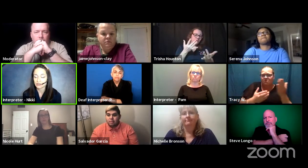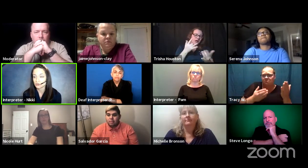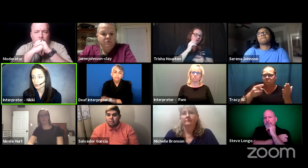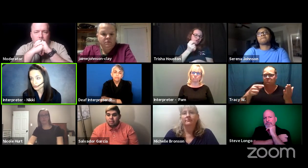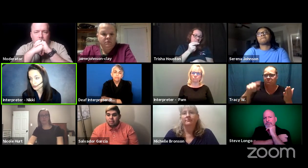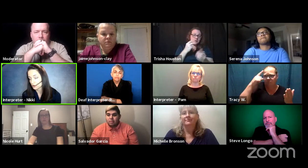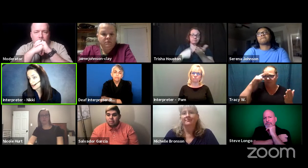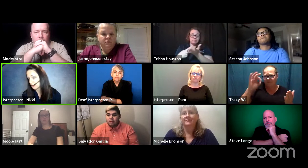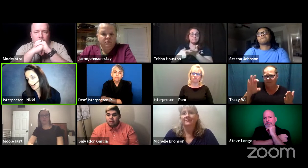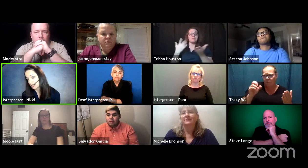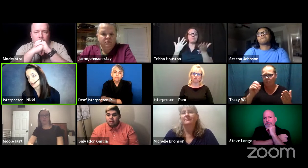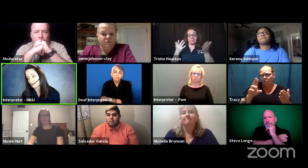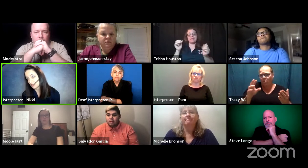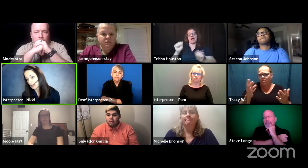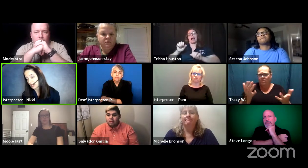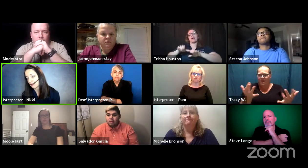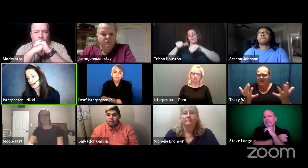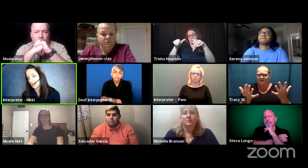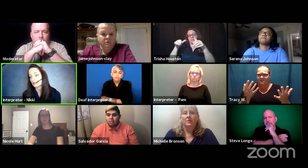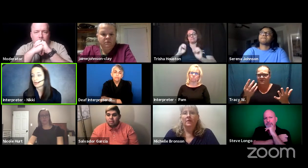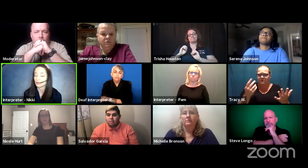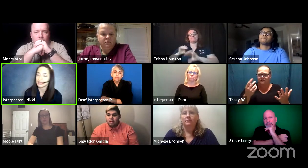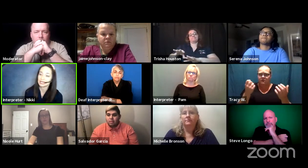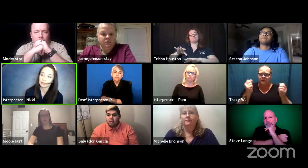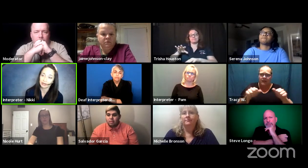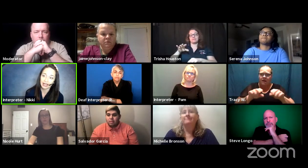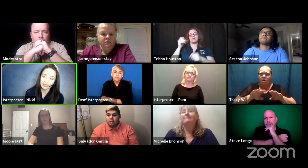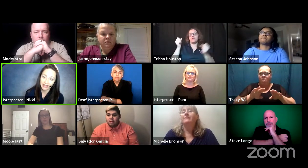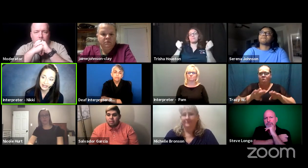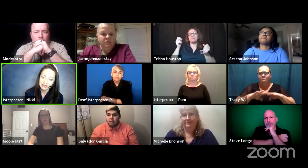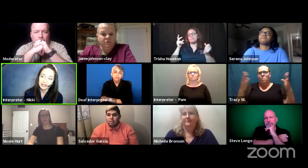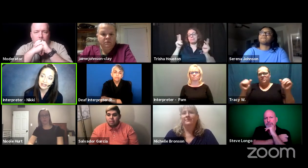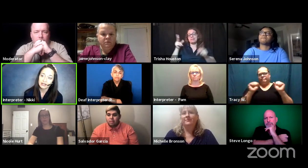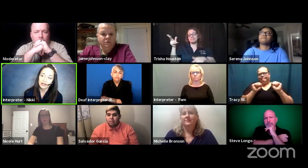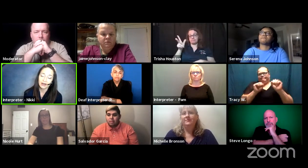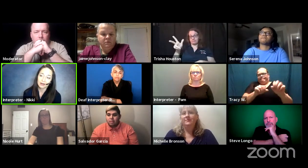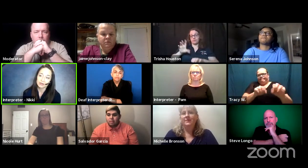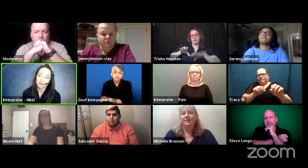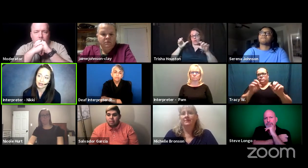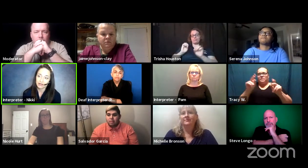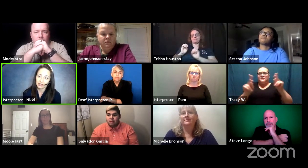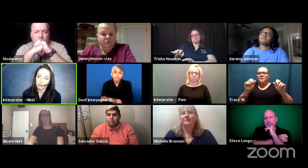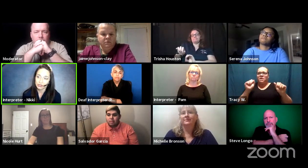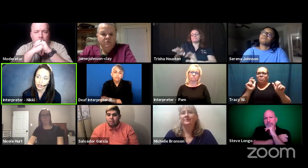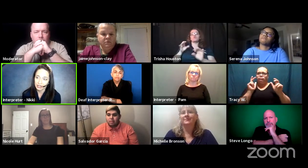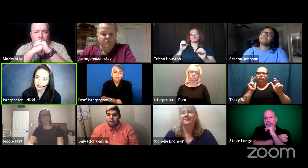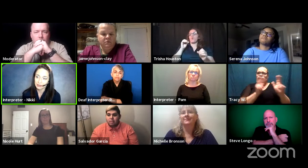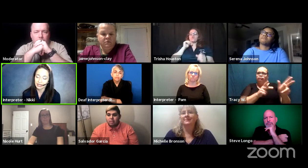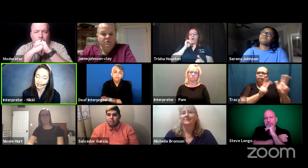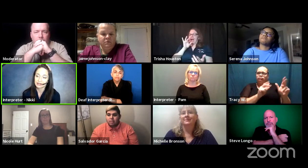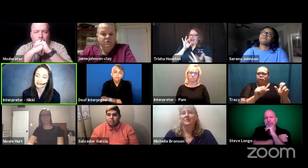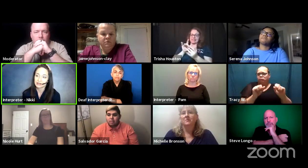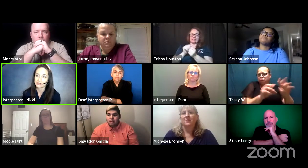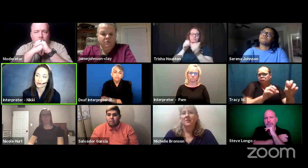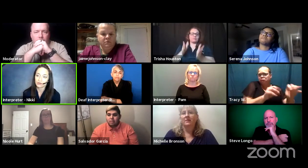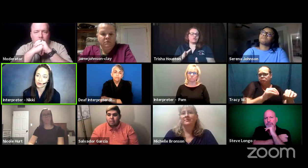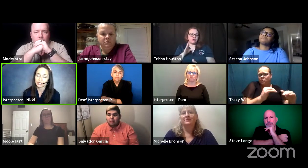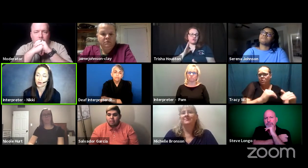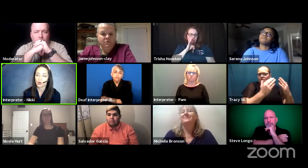school districts for some guidance or feedback on that, and maybe we can apply that to the event we're trying to plan. So folks can open